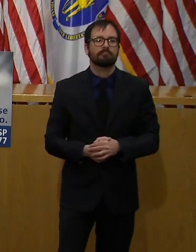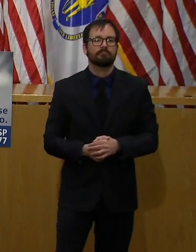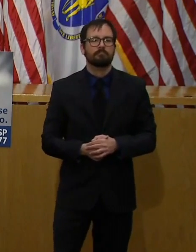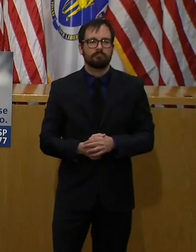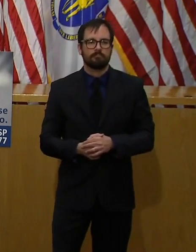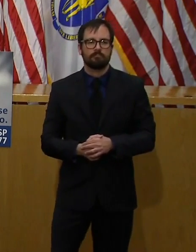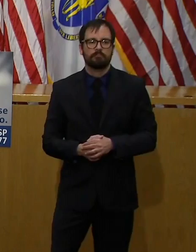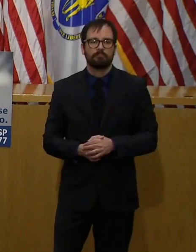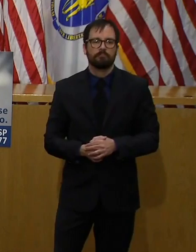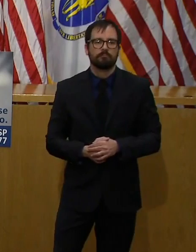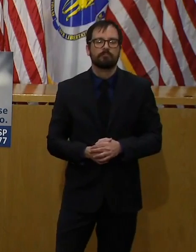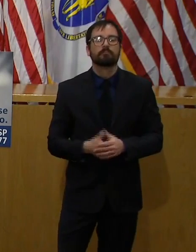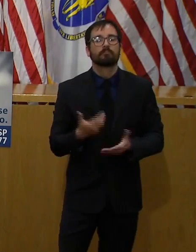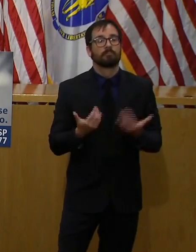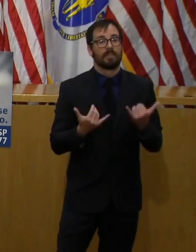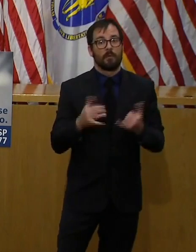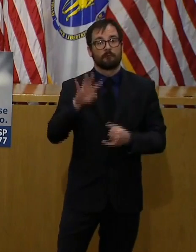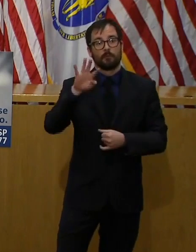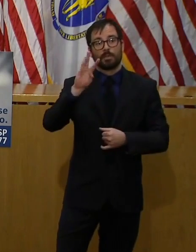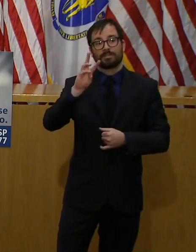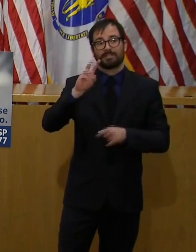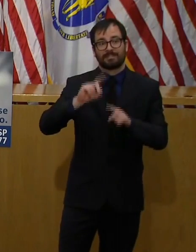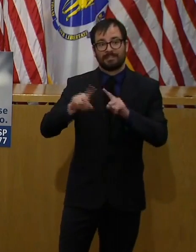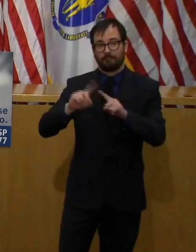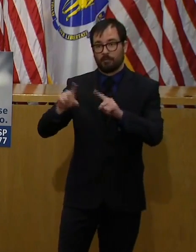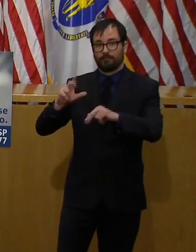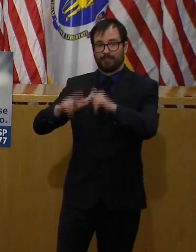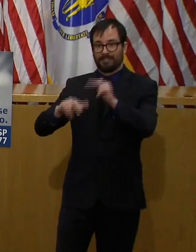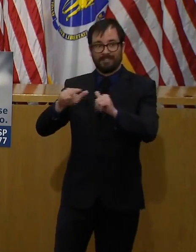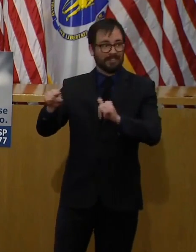today. So that, I'll turn it back to the Governor.